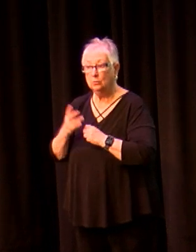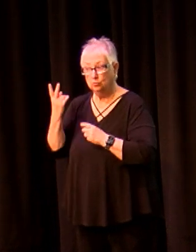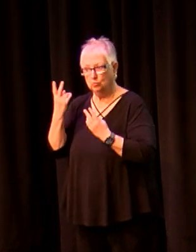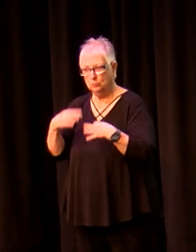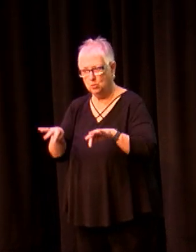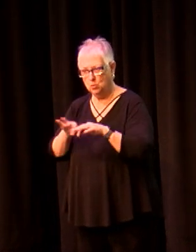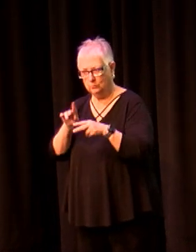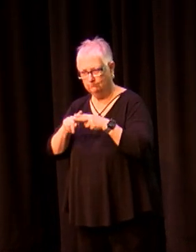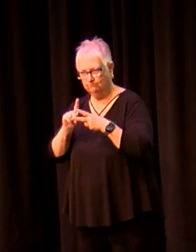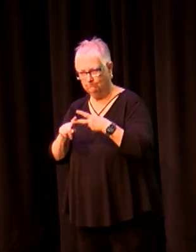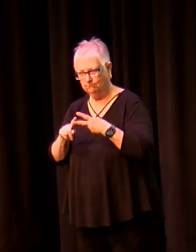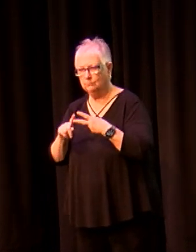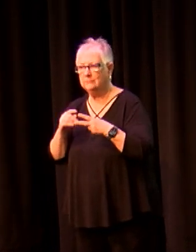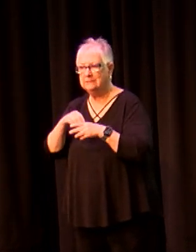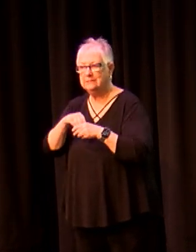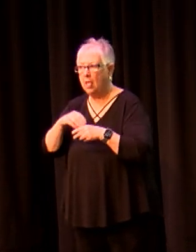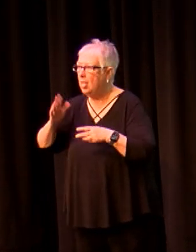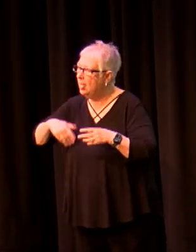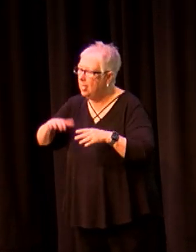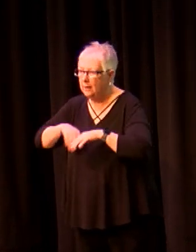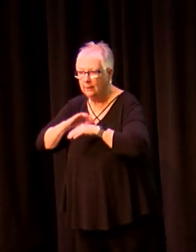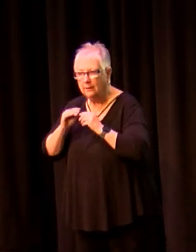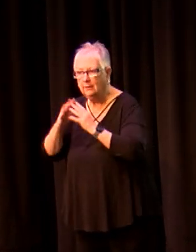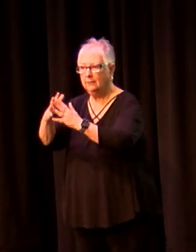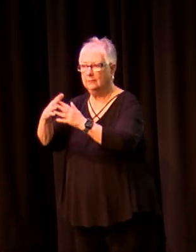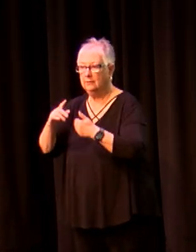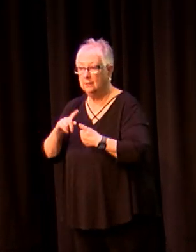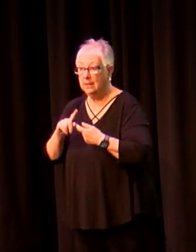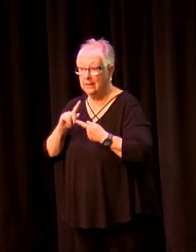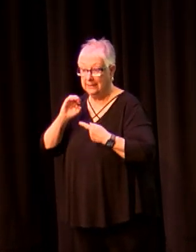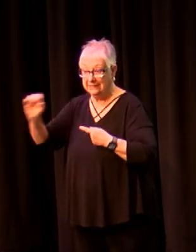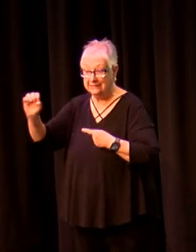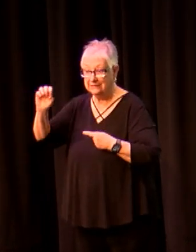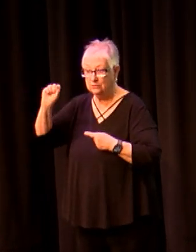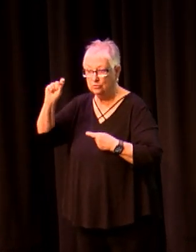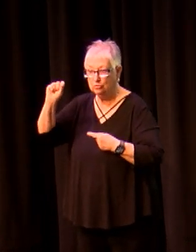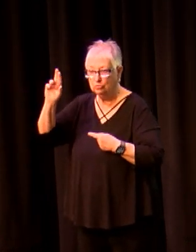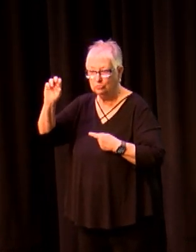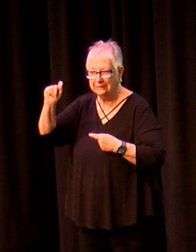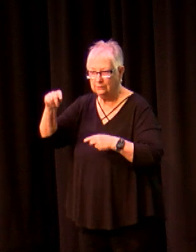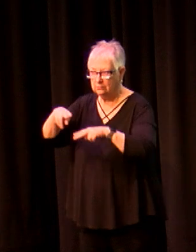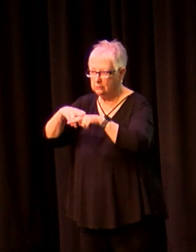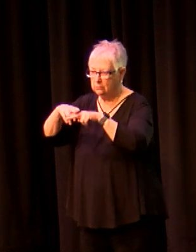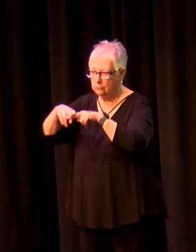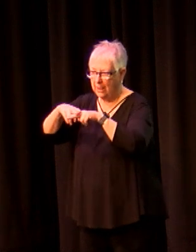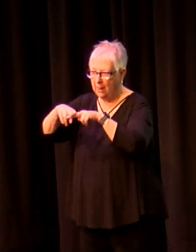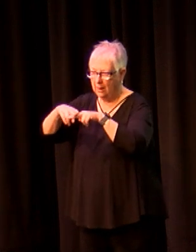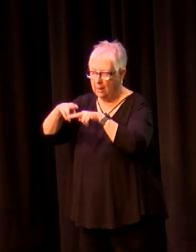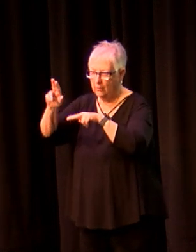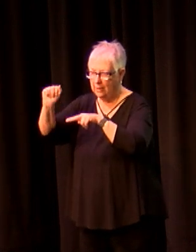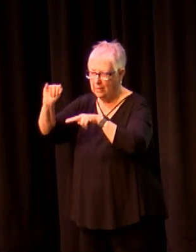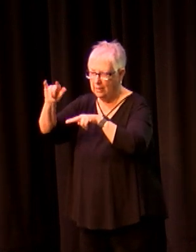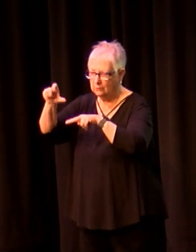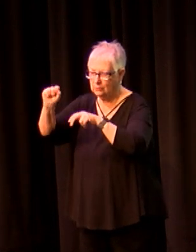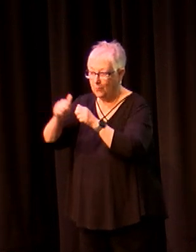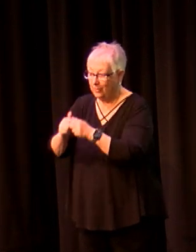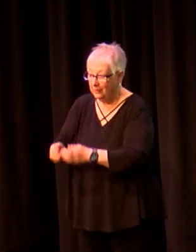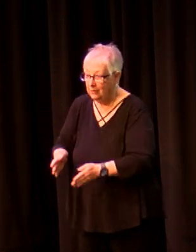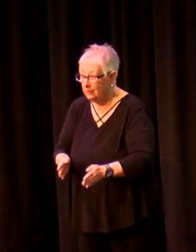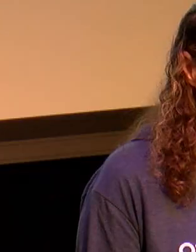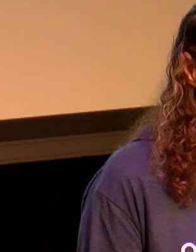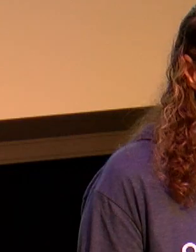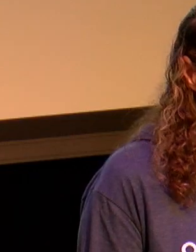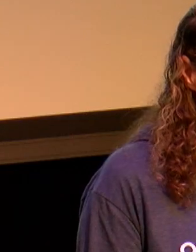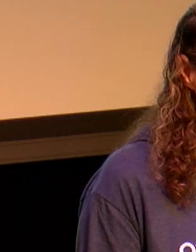too long are the East Street Rails with Trails project and the redevelopment of the East Street corridor. The City of Frederick's